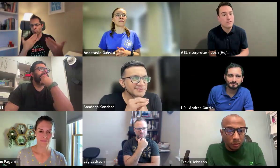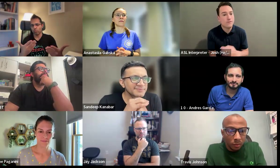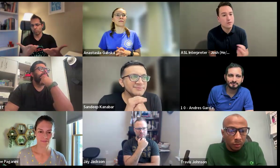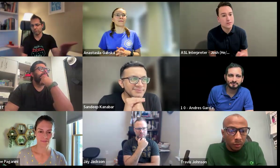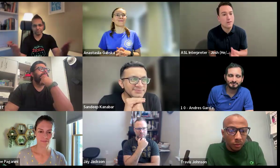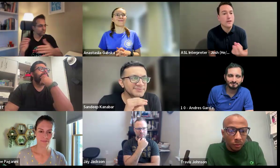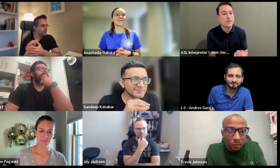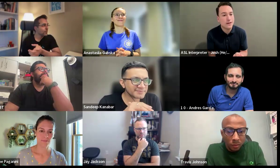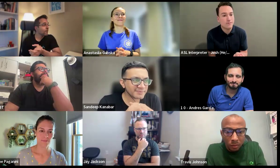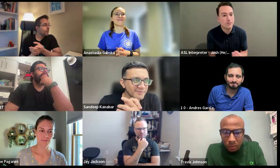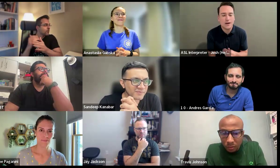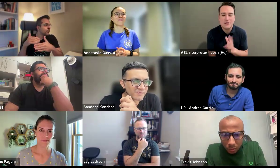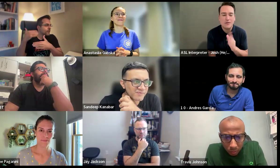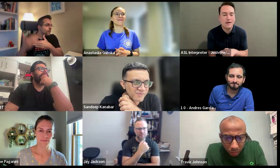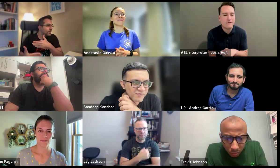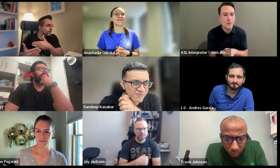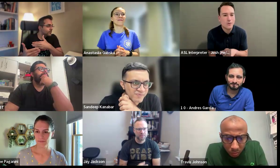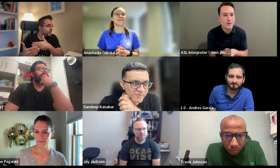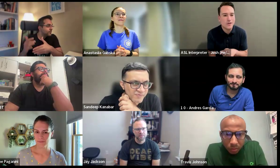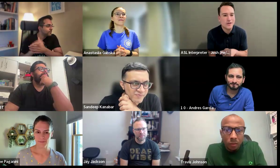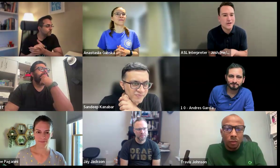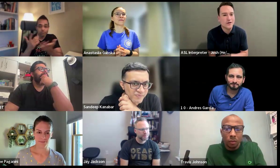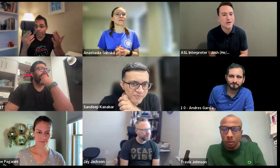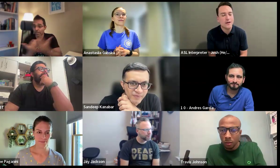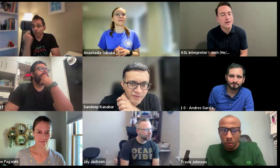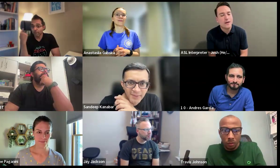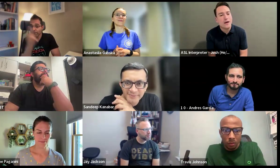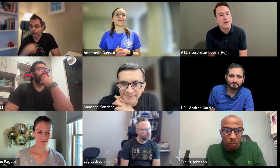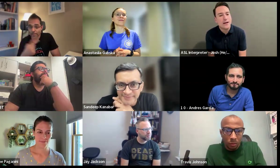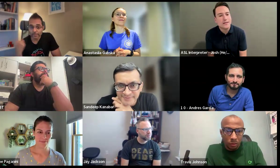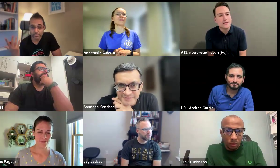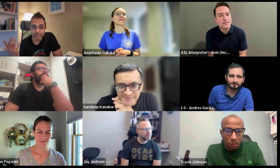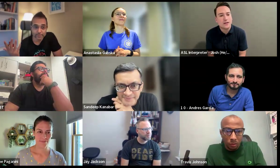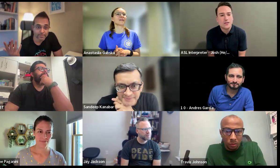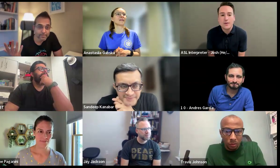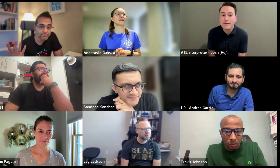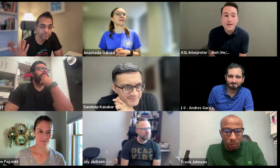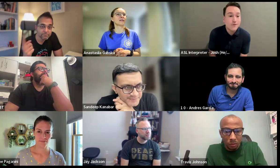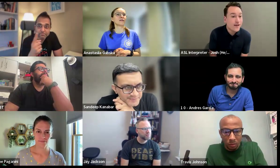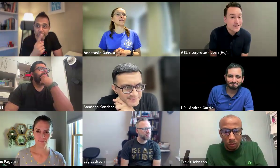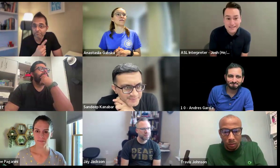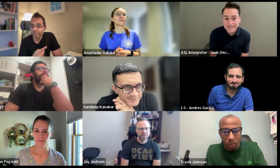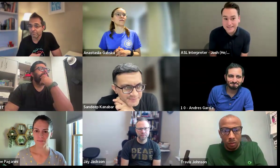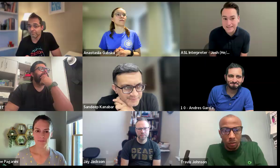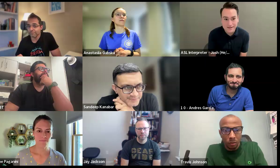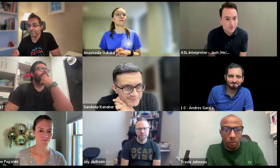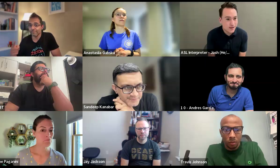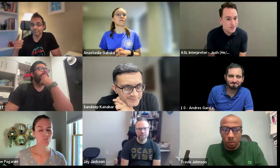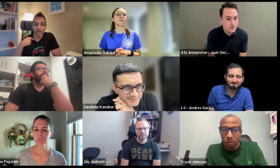no folks not being respectful, but I know that everyone will be good here. Next, do we have any new faces? I'm trying